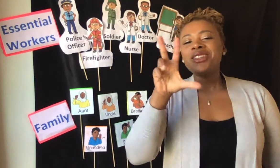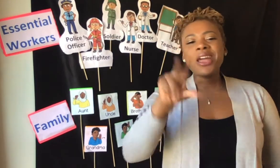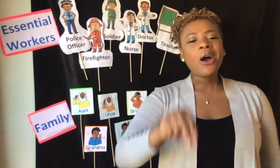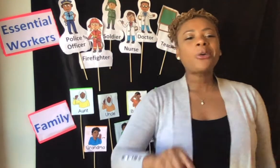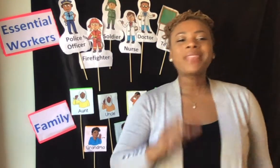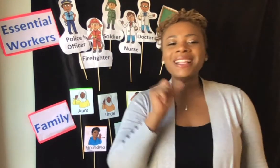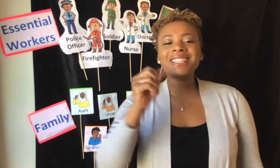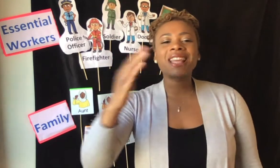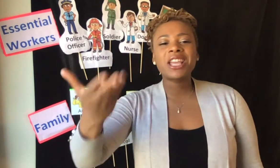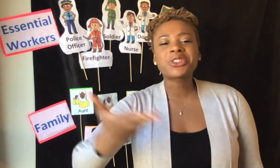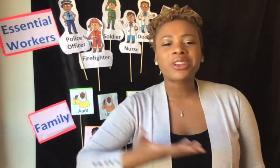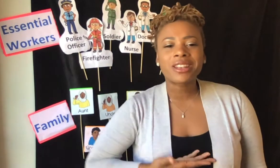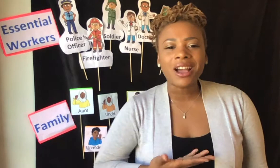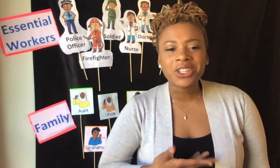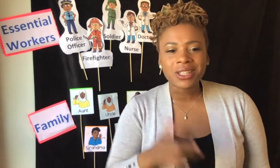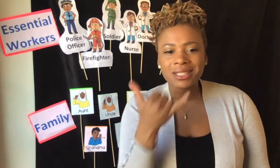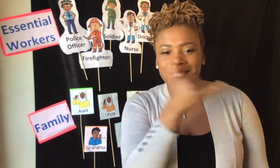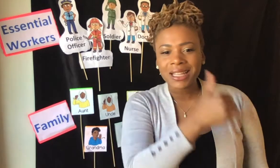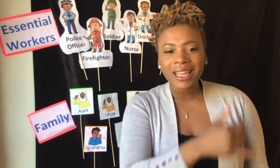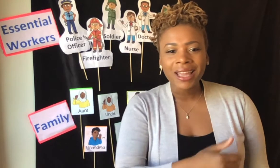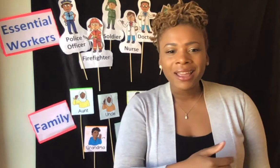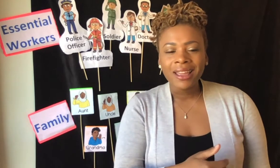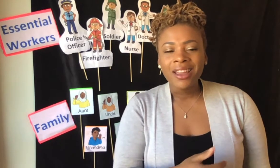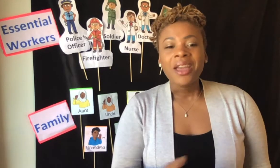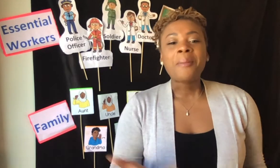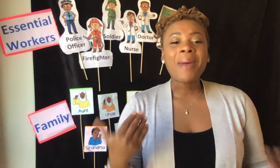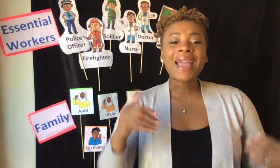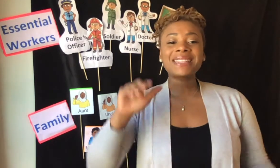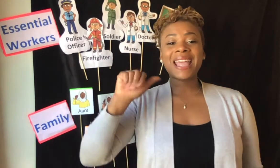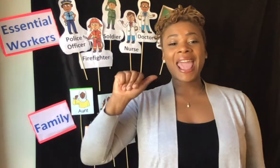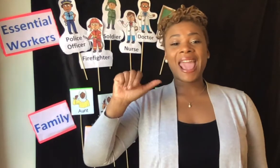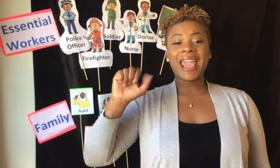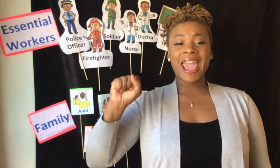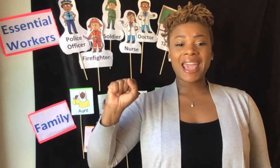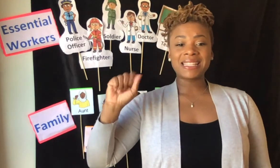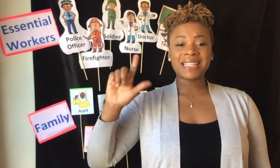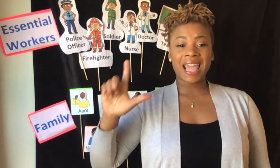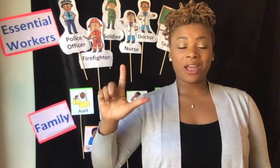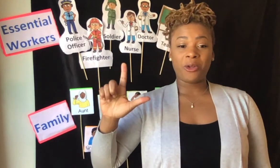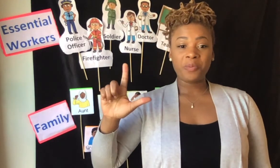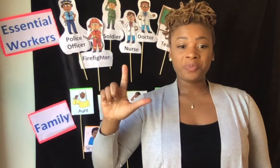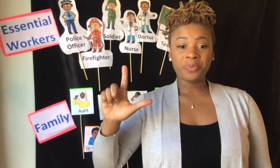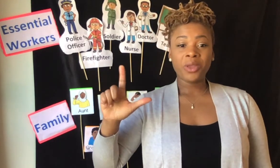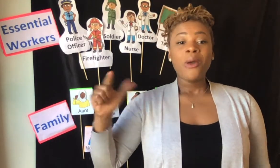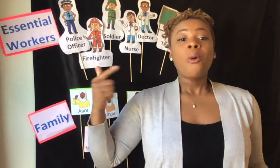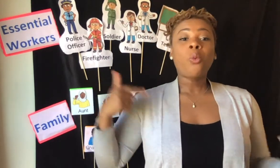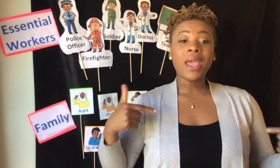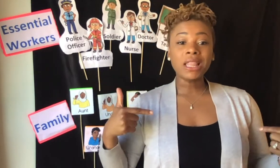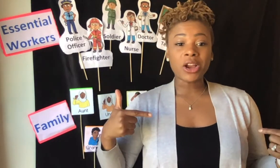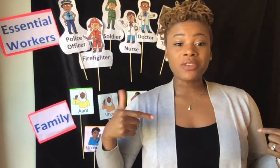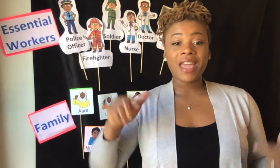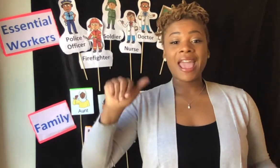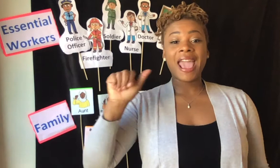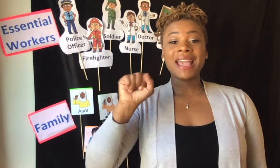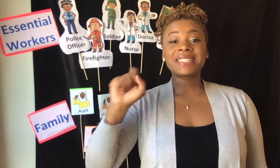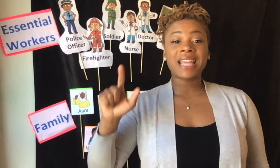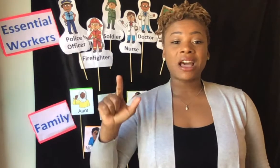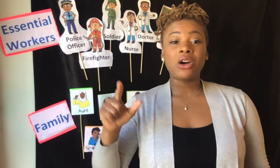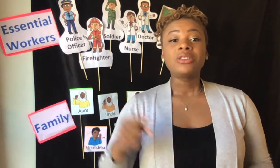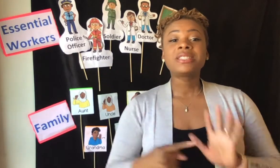No, not to the introduction, silly. Back to ASL. We learned that ASL